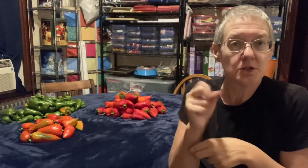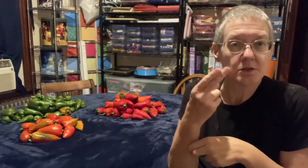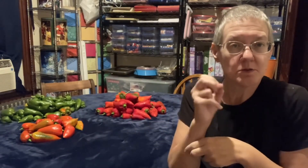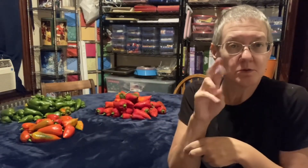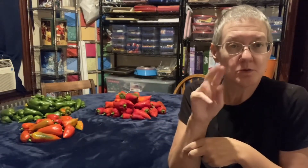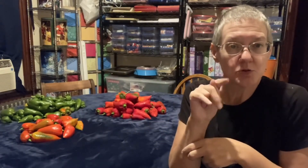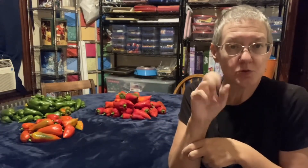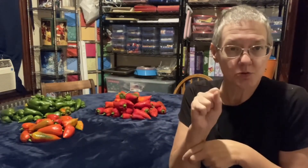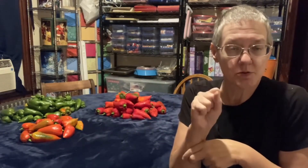shorts.